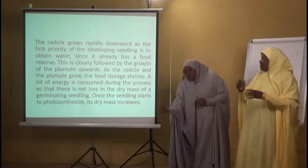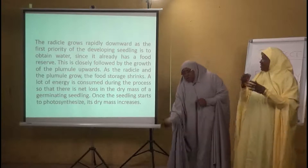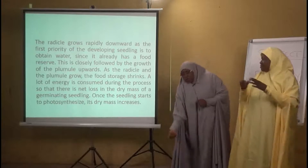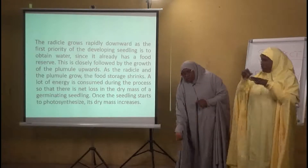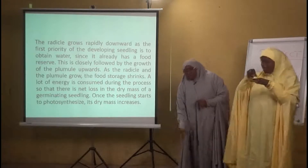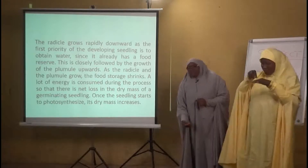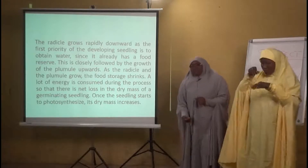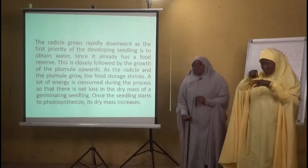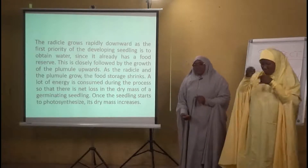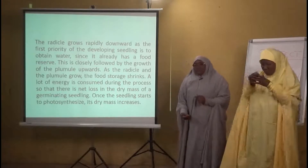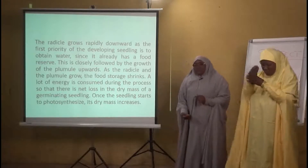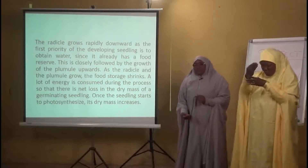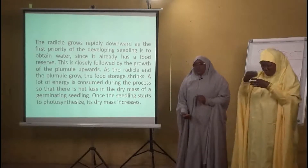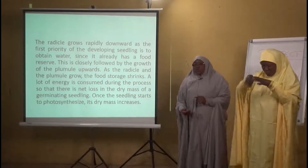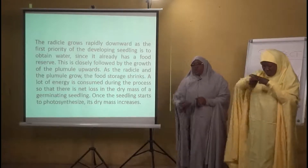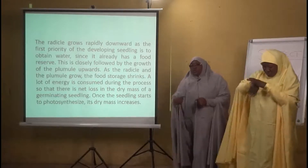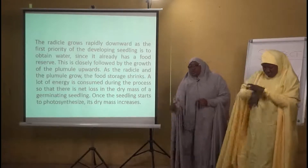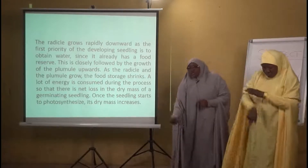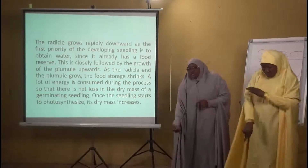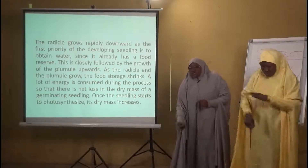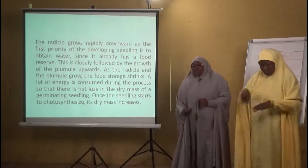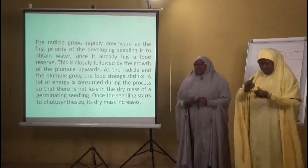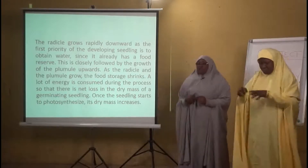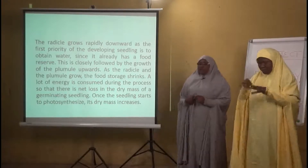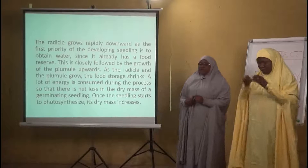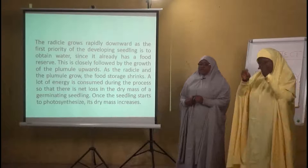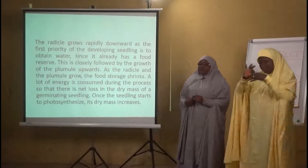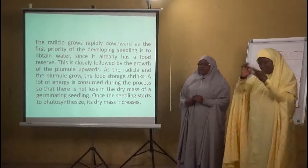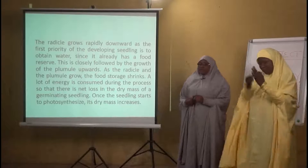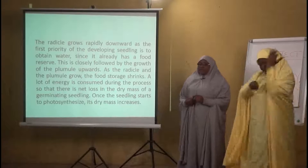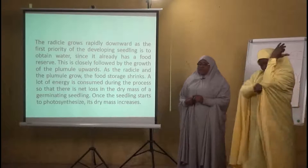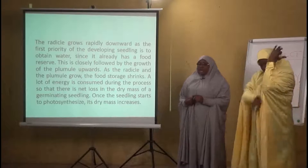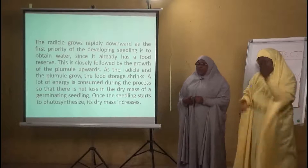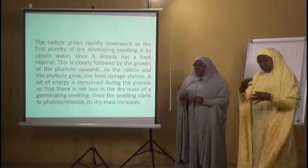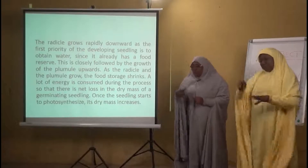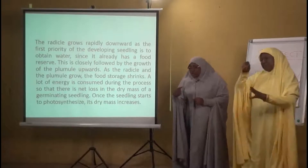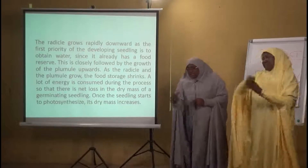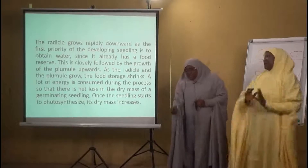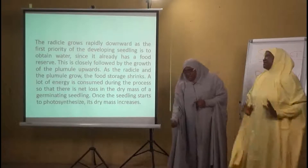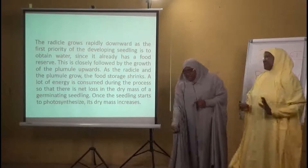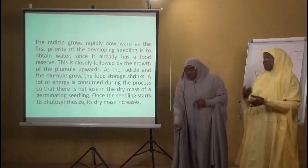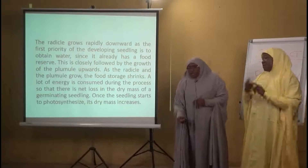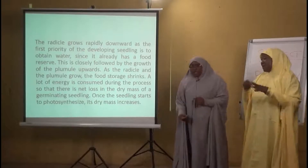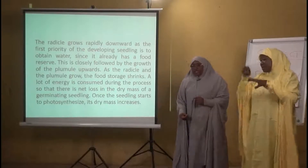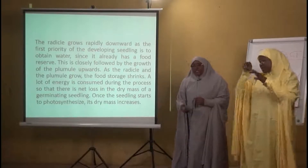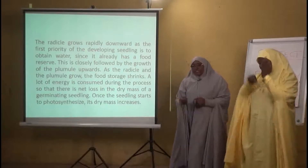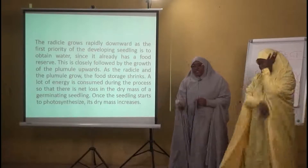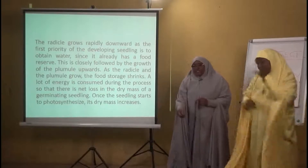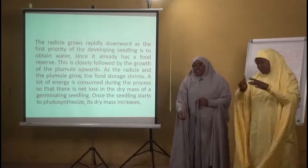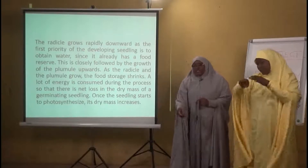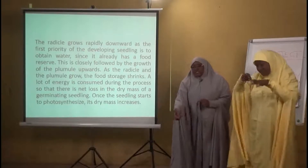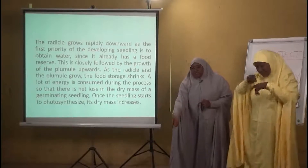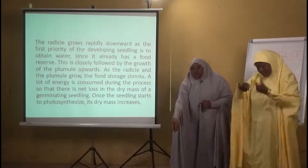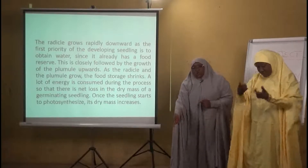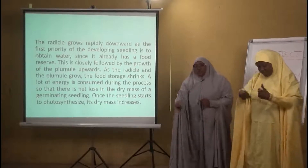grow downward to form the root of the plant. And when root gets into the soil, the first thing